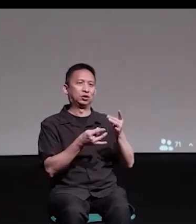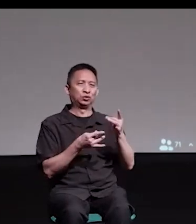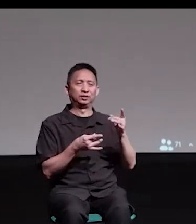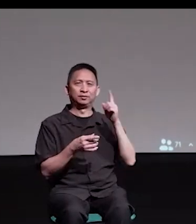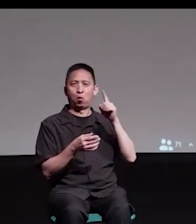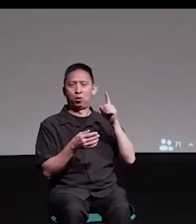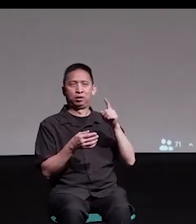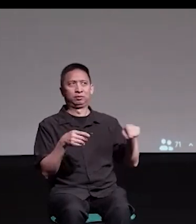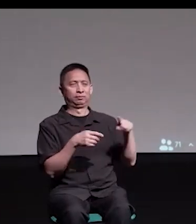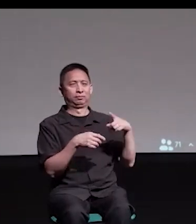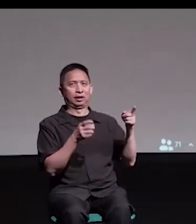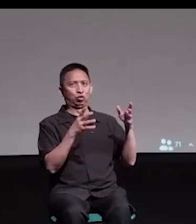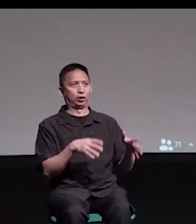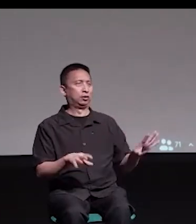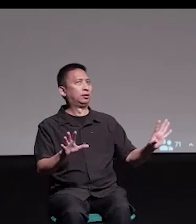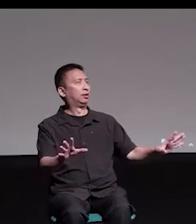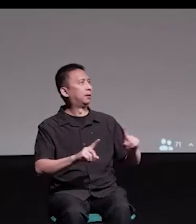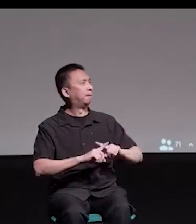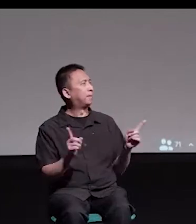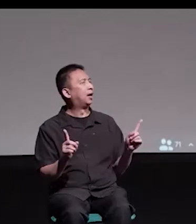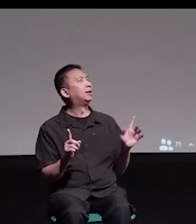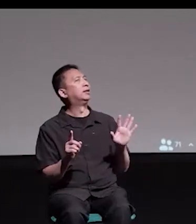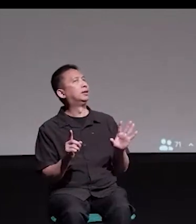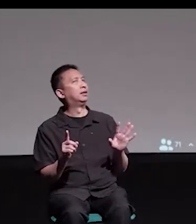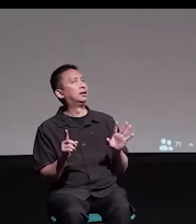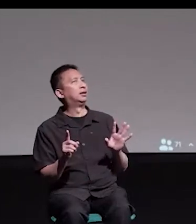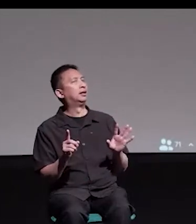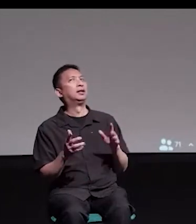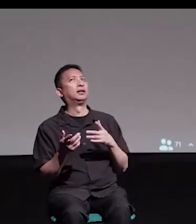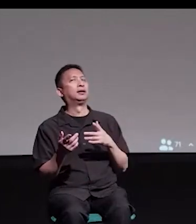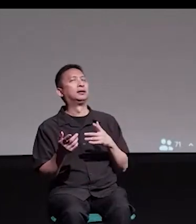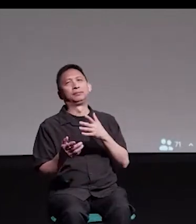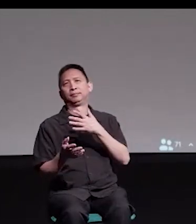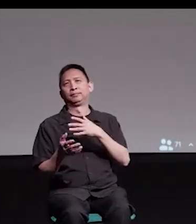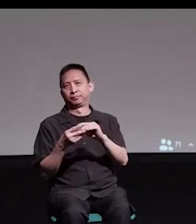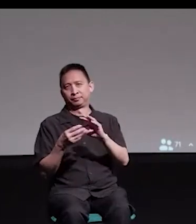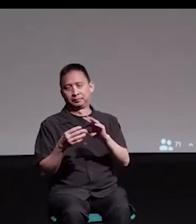all times. Not definitely not, but like with it having the same